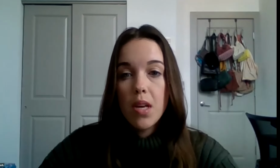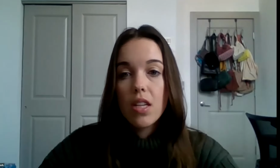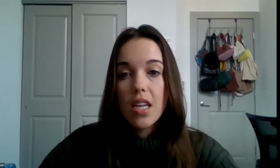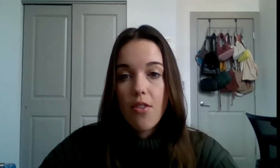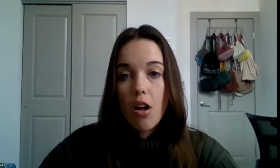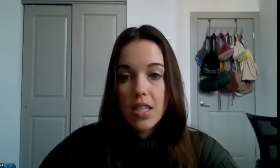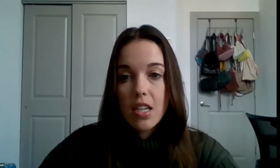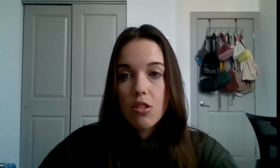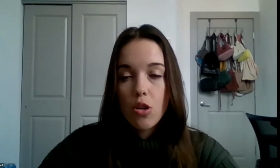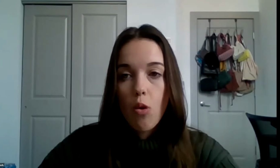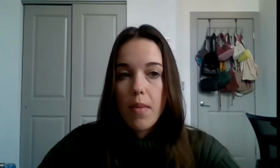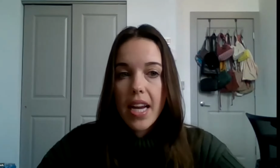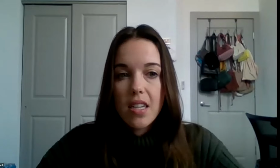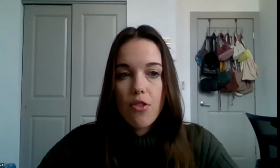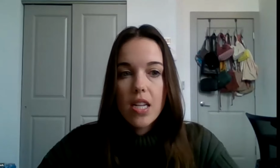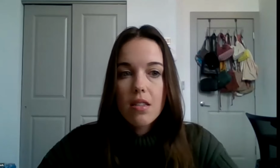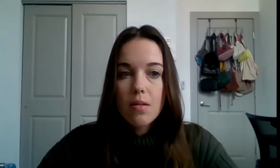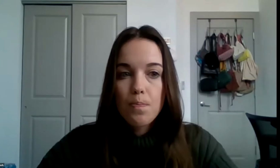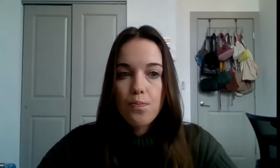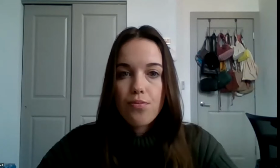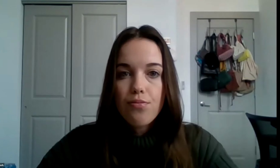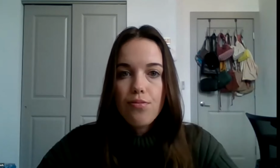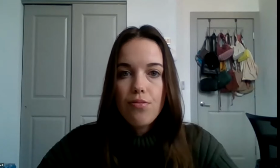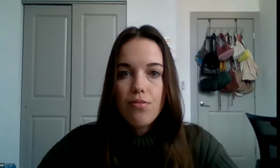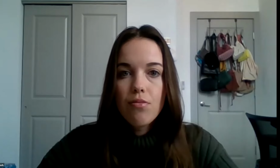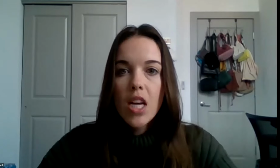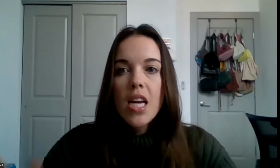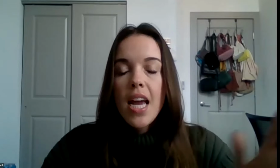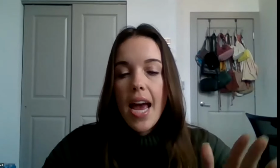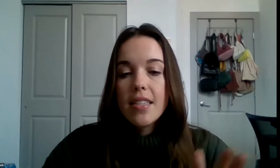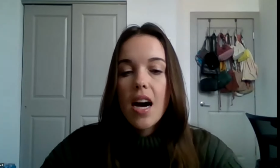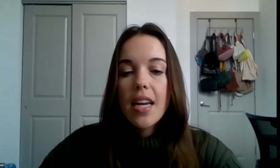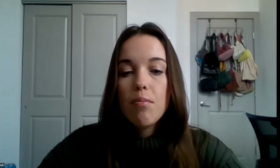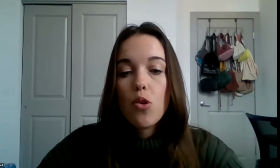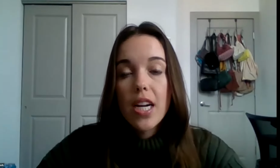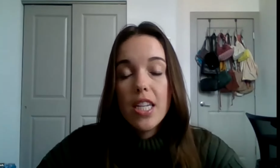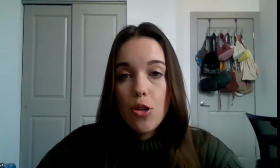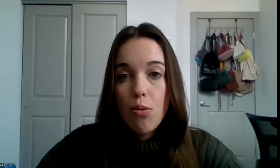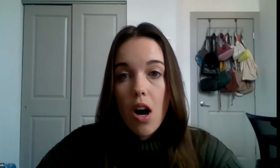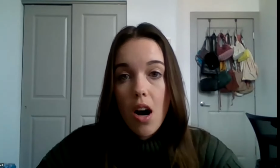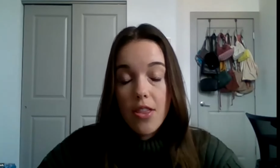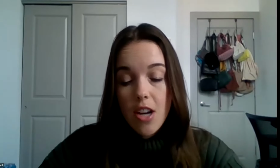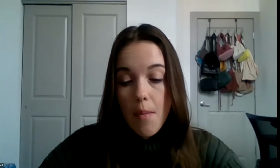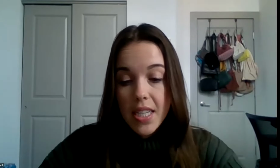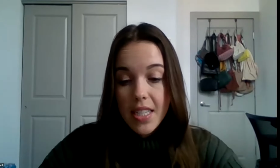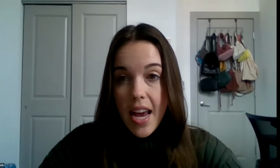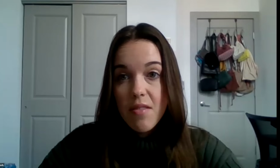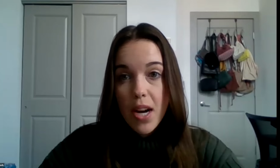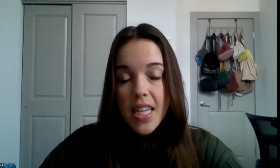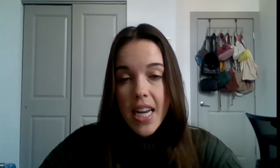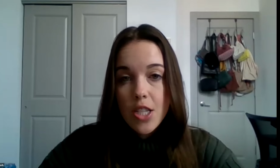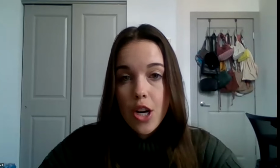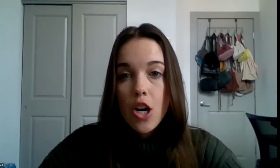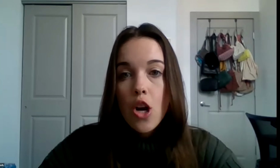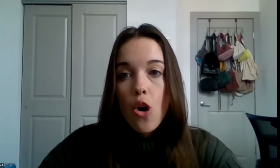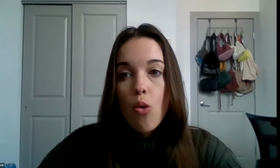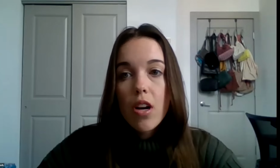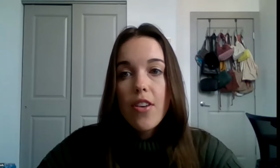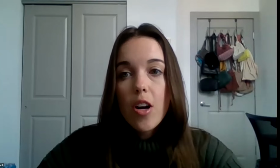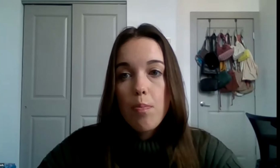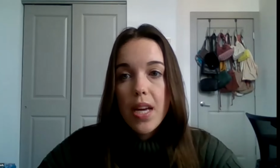1.5 million volunteers who want to make a difference. And tying more into the topic today of breast